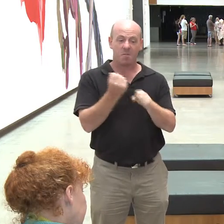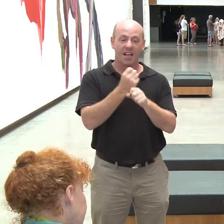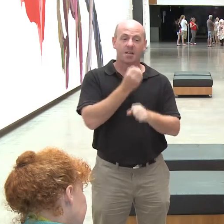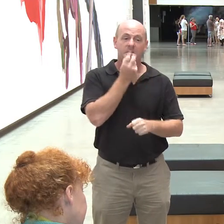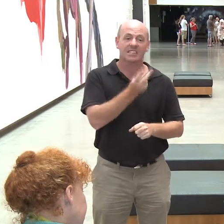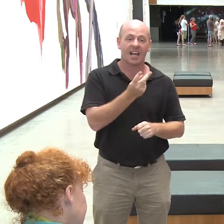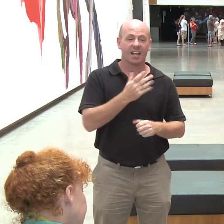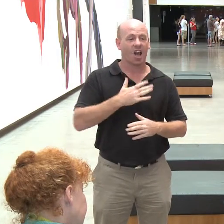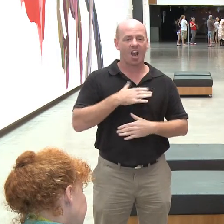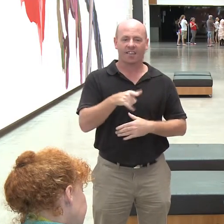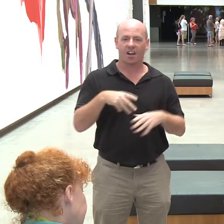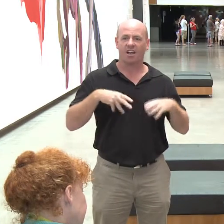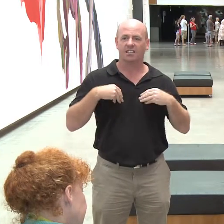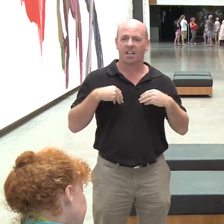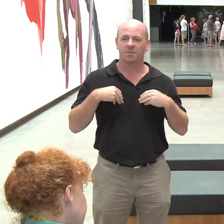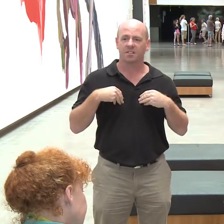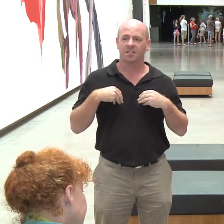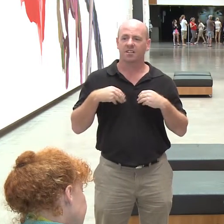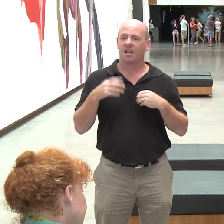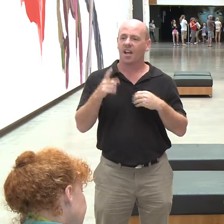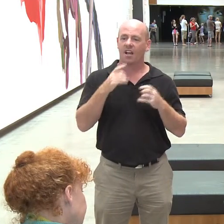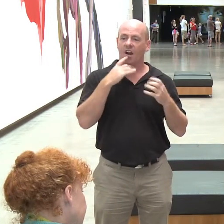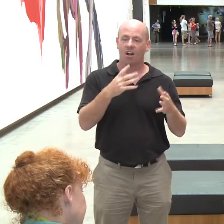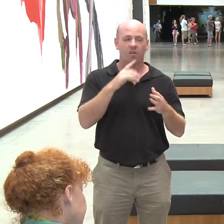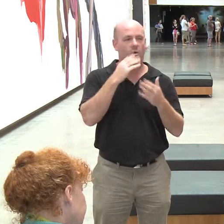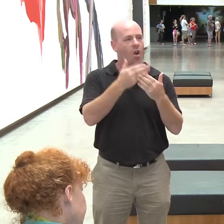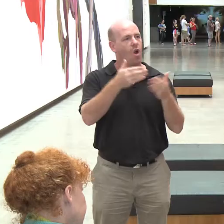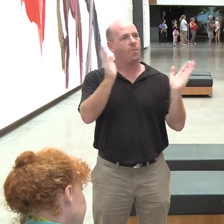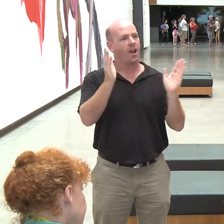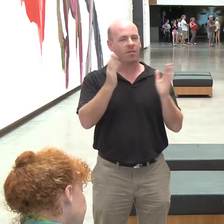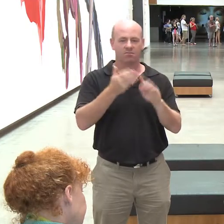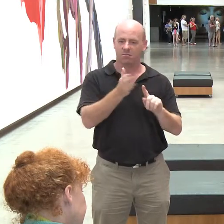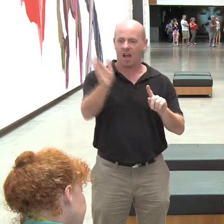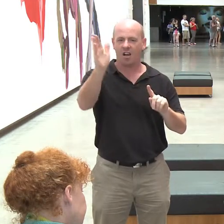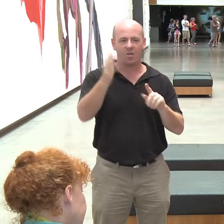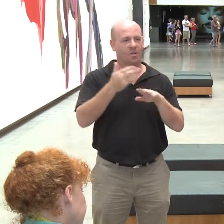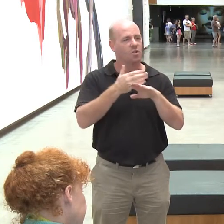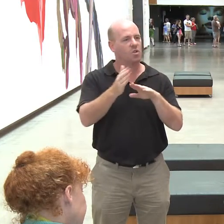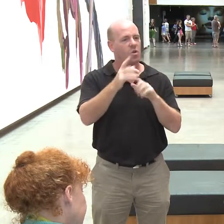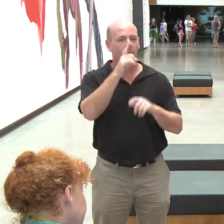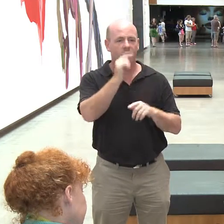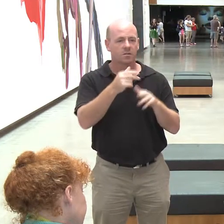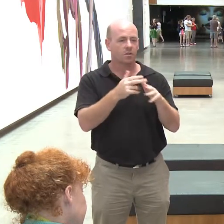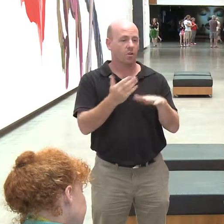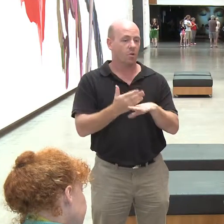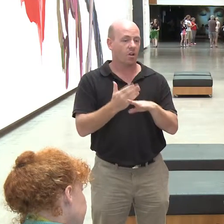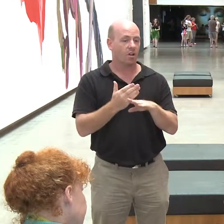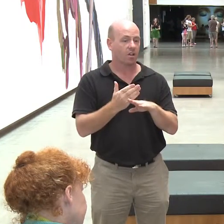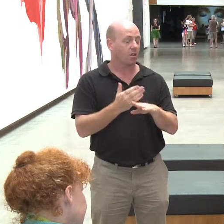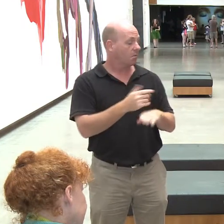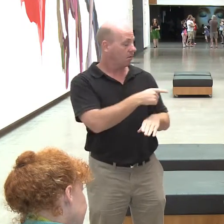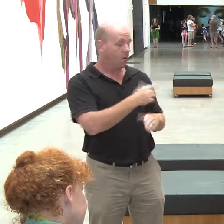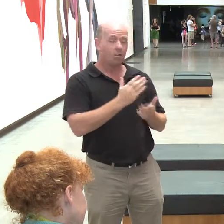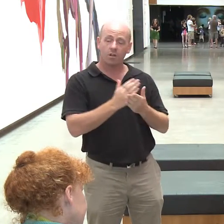occurring, and often that can open up a whole new possibility for the work. That's